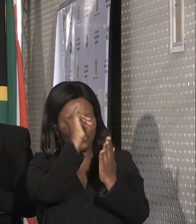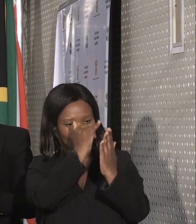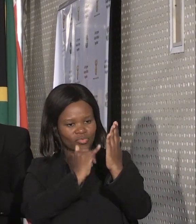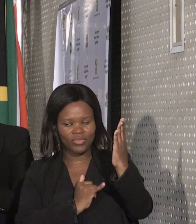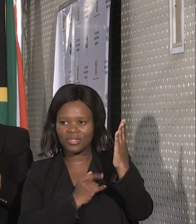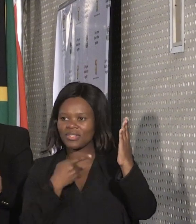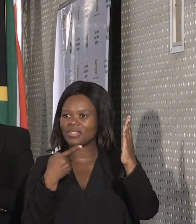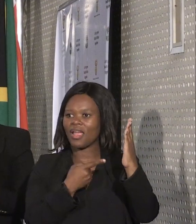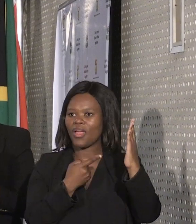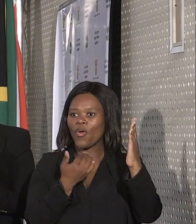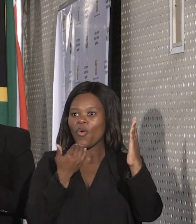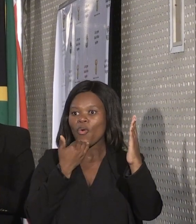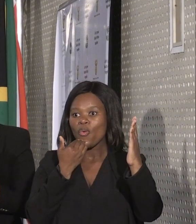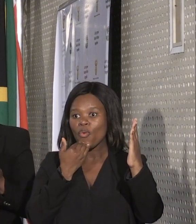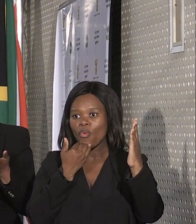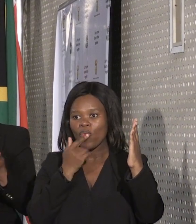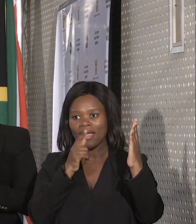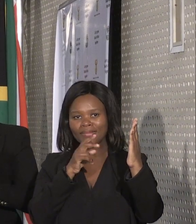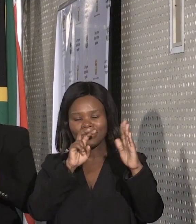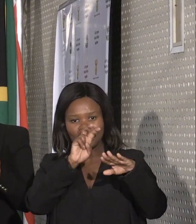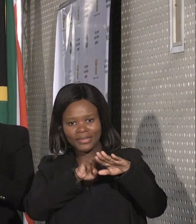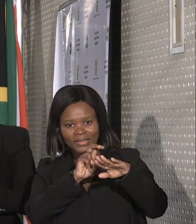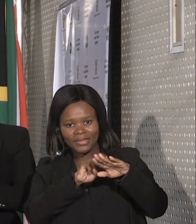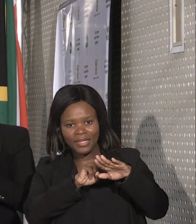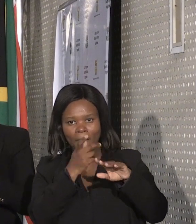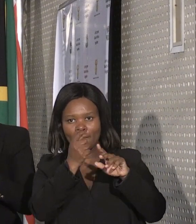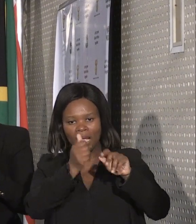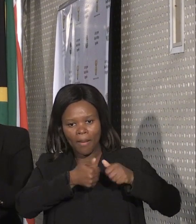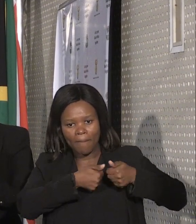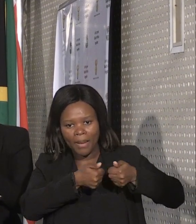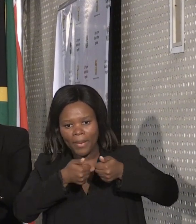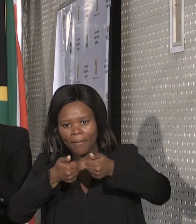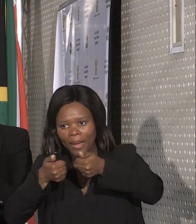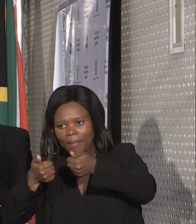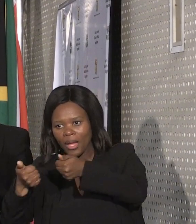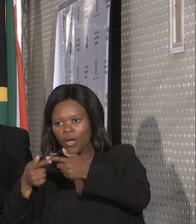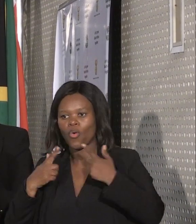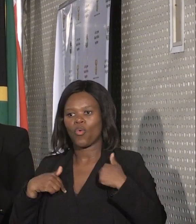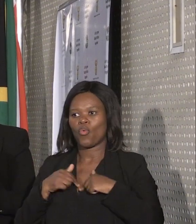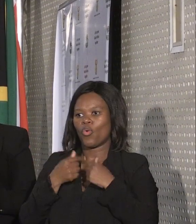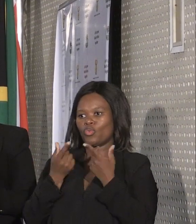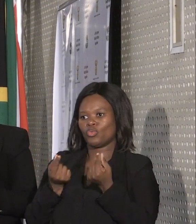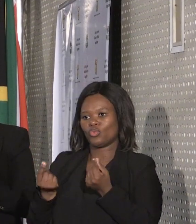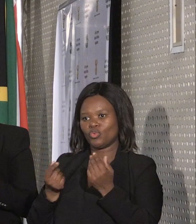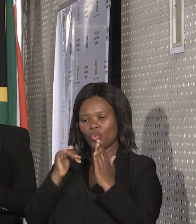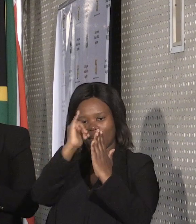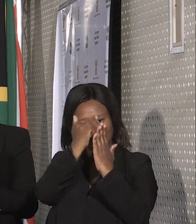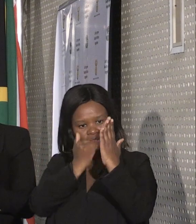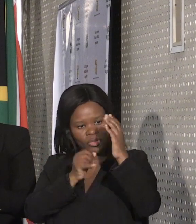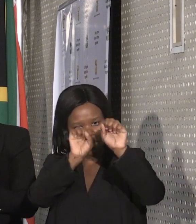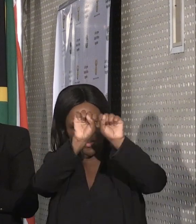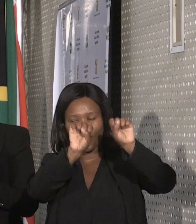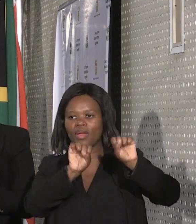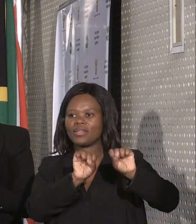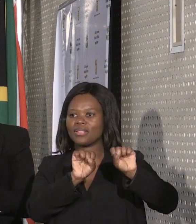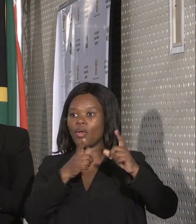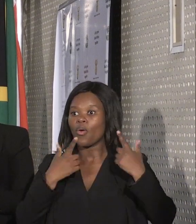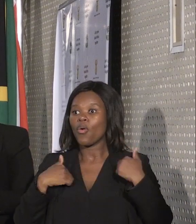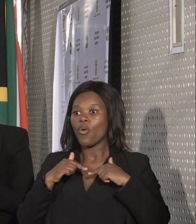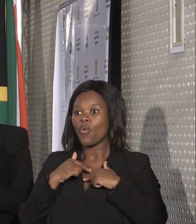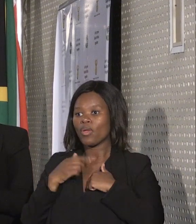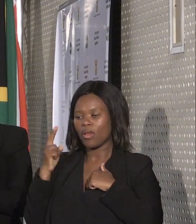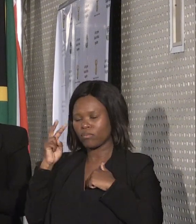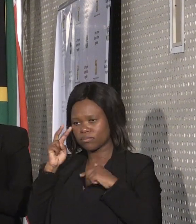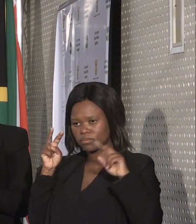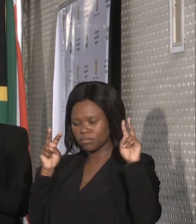has that needs the reversal, and therefore we manually reverse that account. So in our view, that the majority